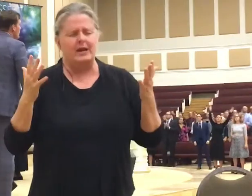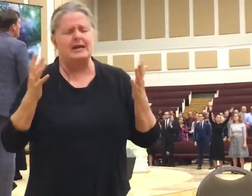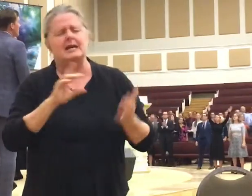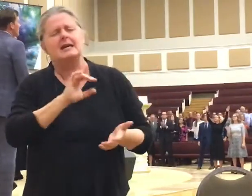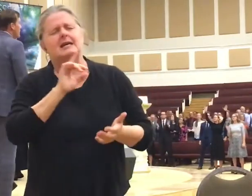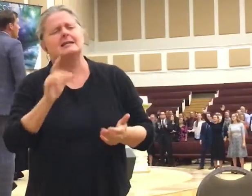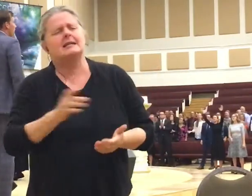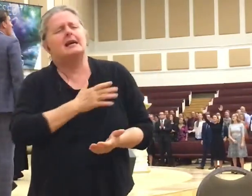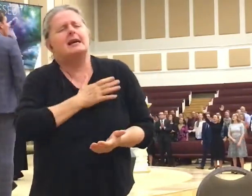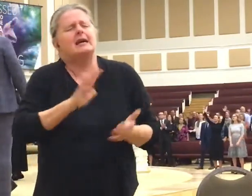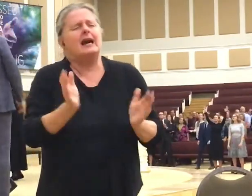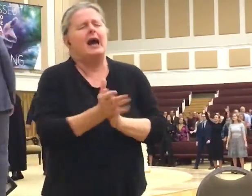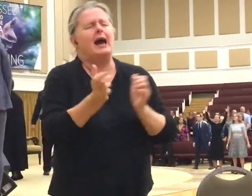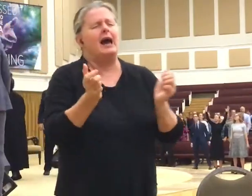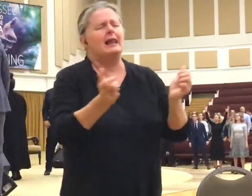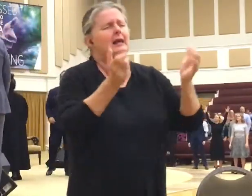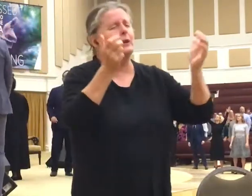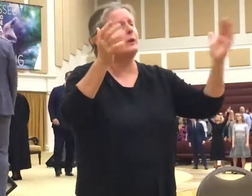hallelujah. We sing